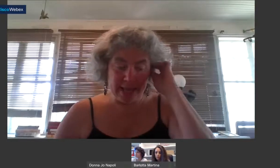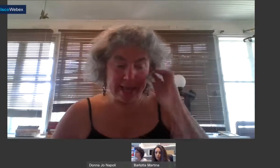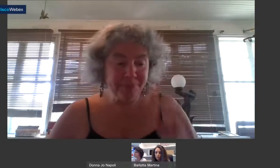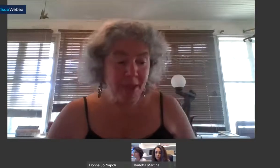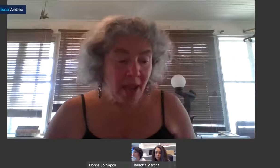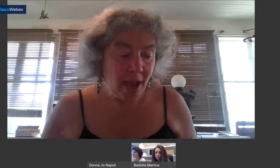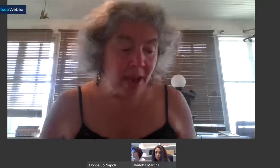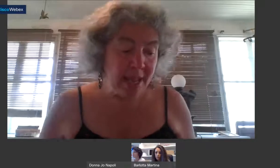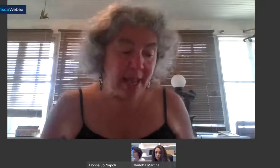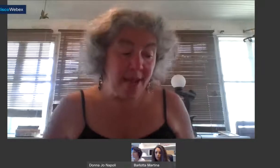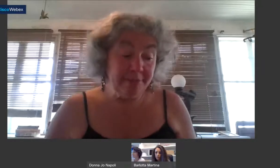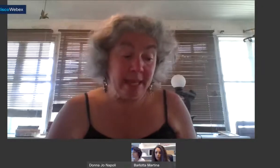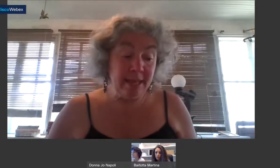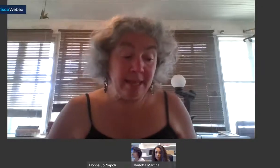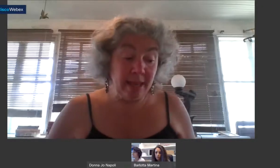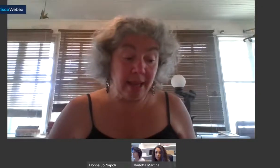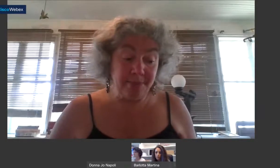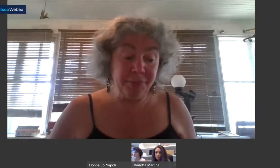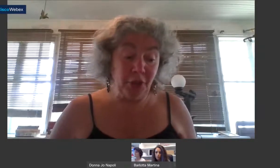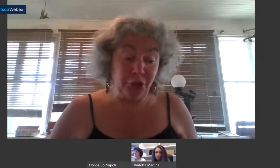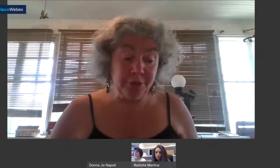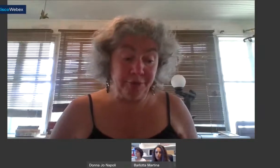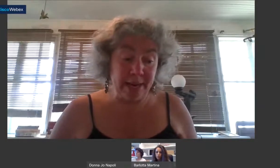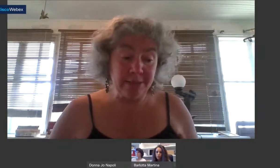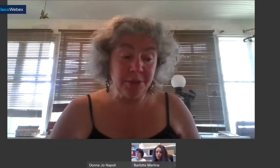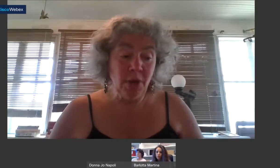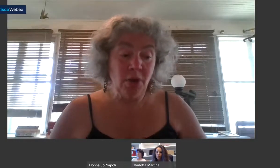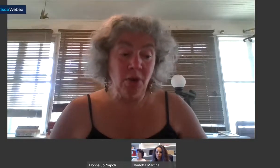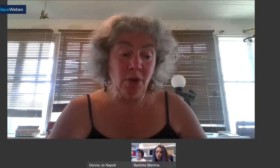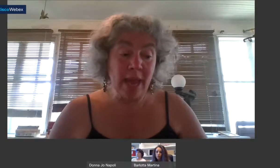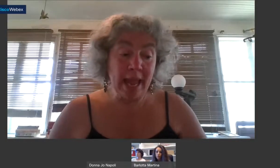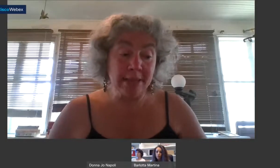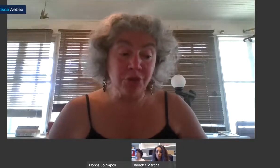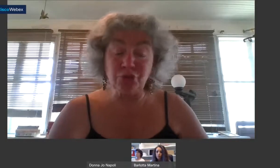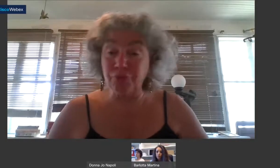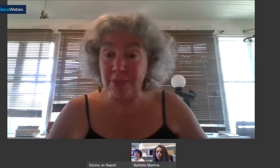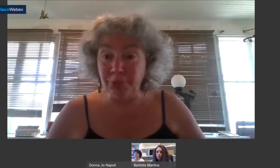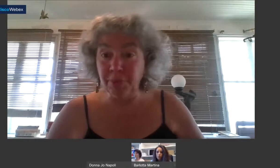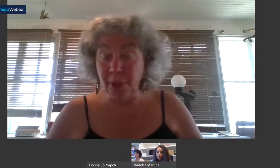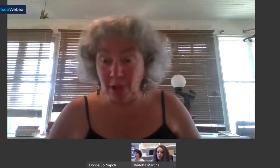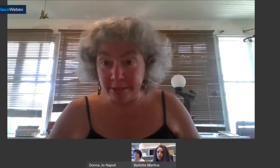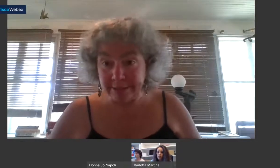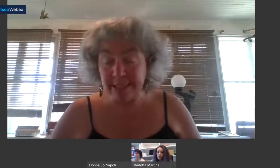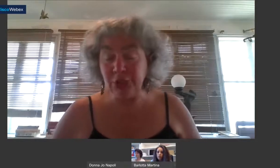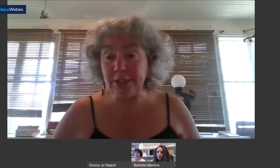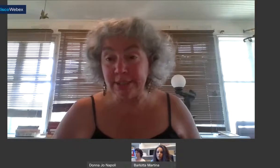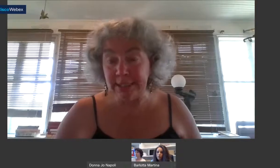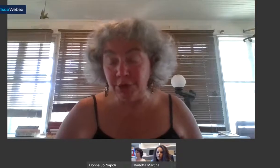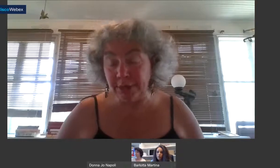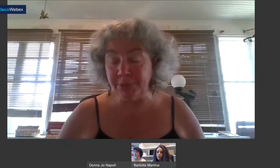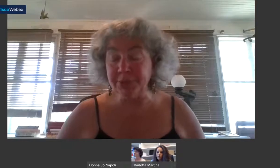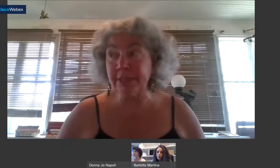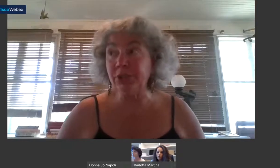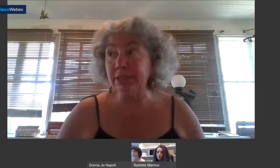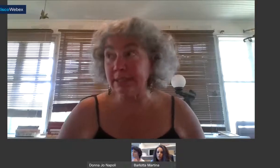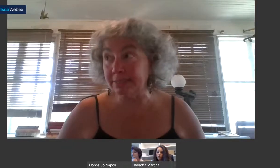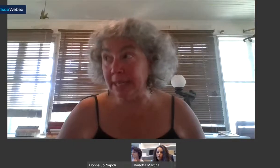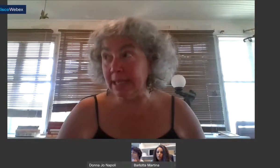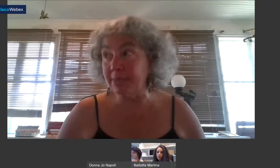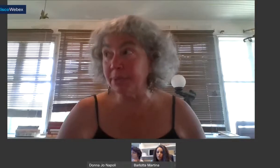Okay, I have a good friend who has cerebral palsy. She is a hearing person. She is a speaking